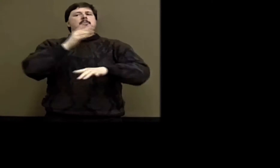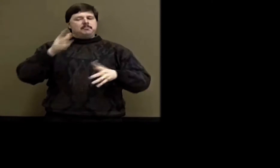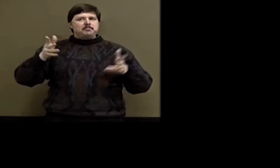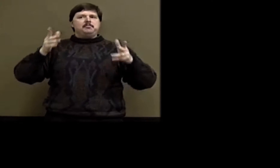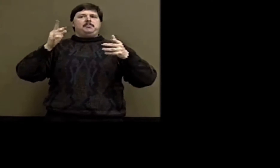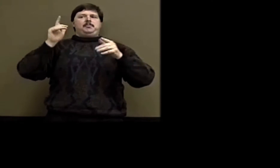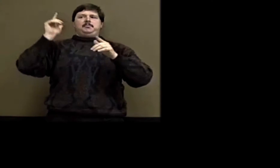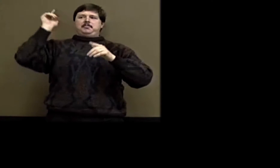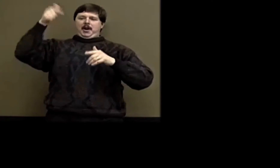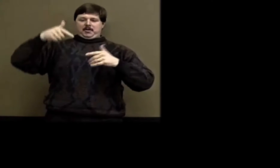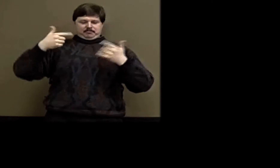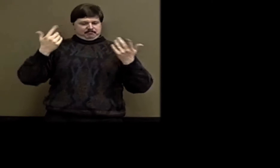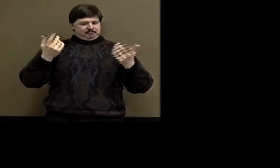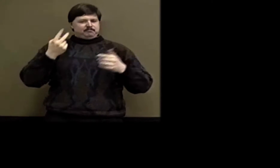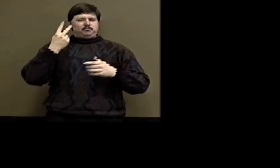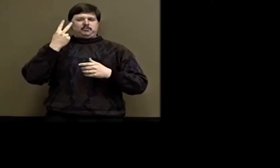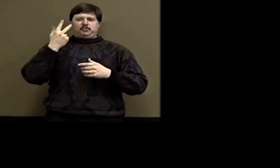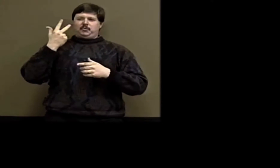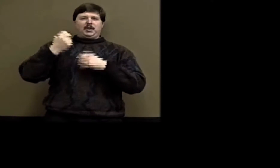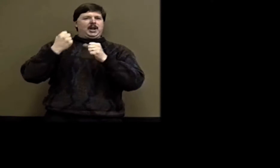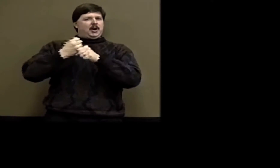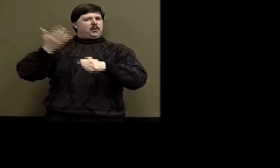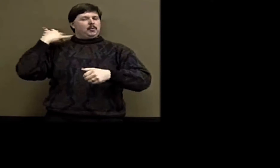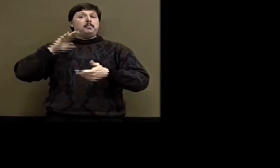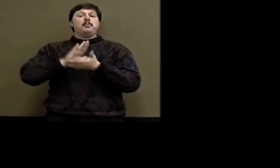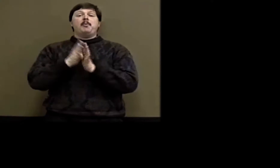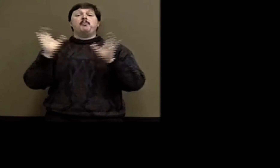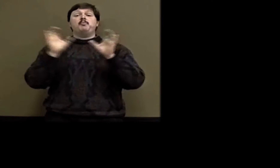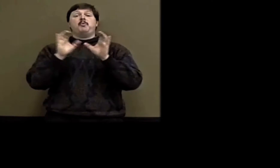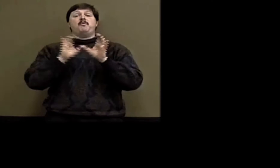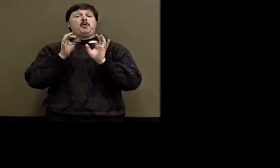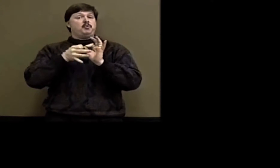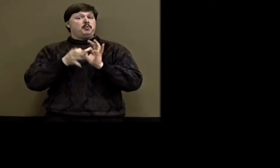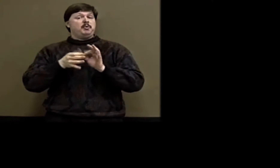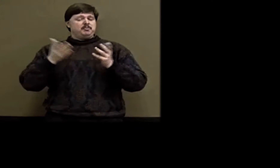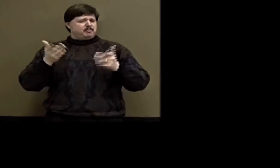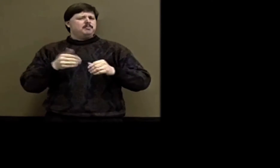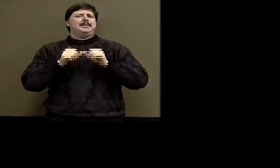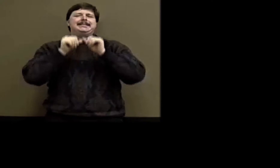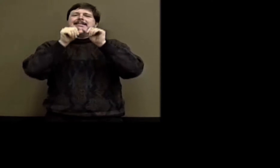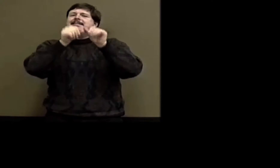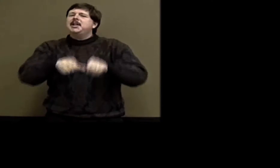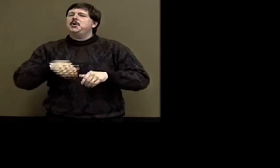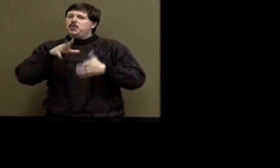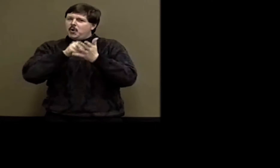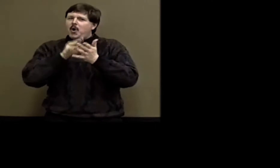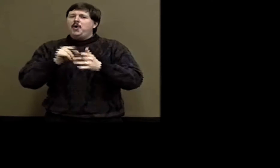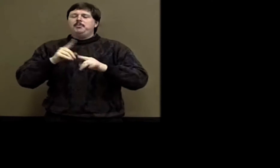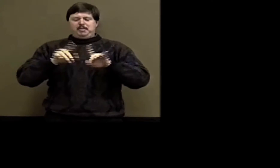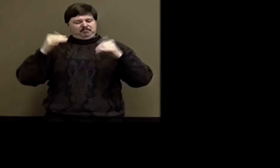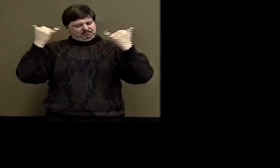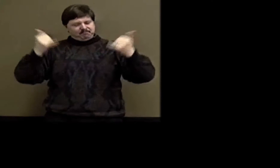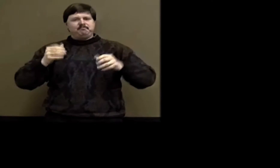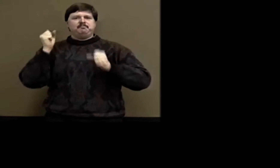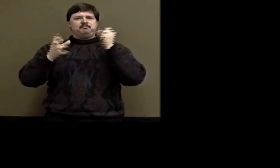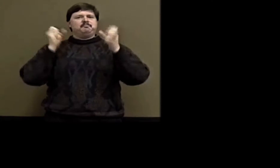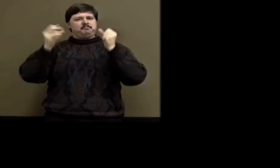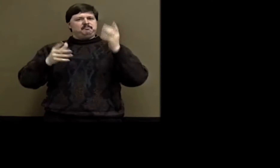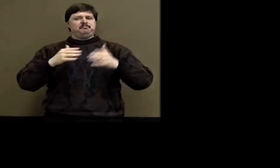improve. 2 or 3 years ago, I became a certified interpreter, and I continue to learn. Now, I'm fairly proficient in American Sign